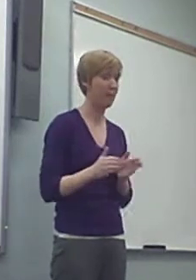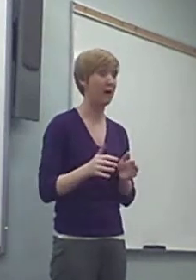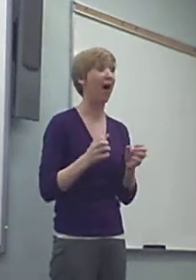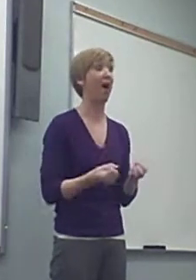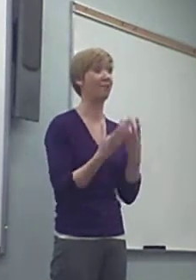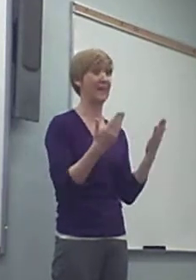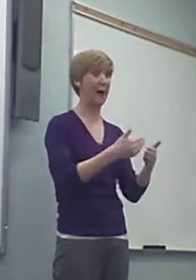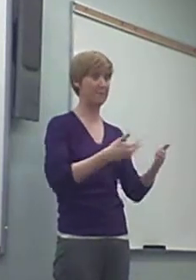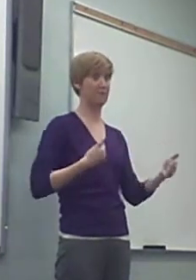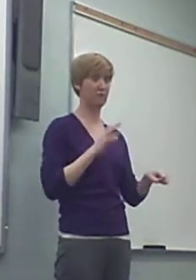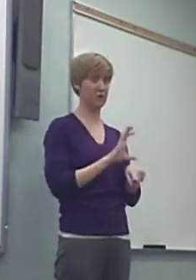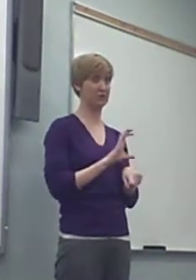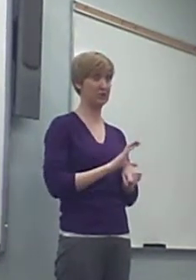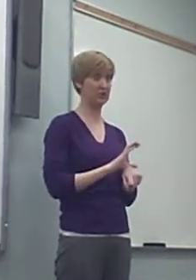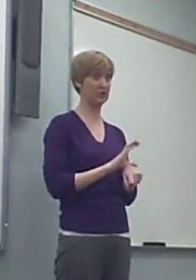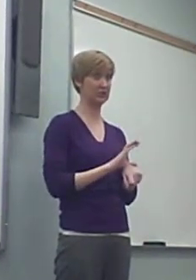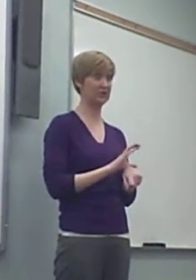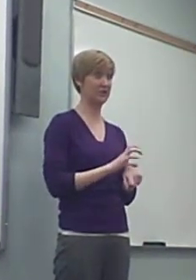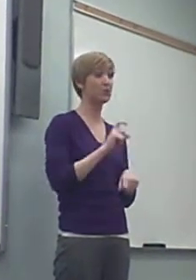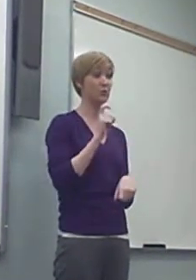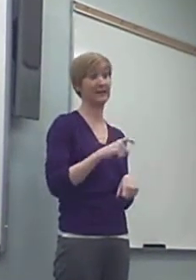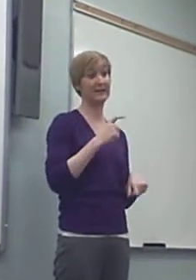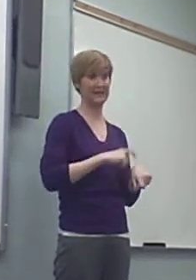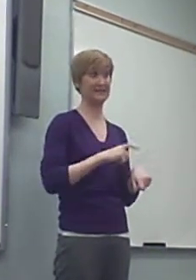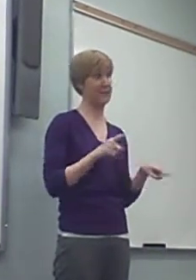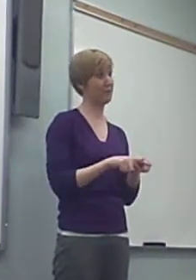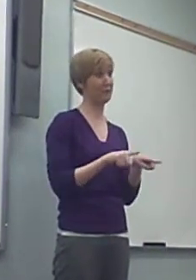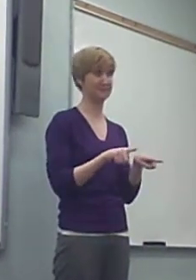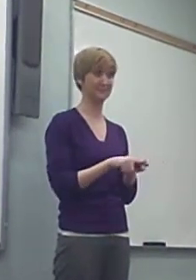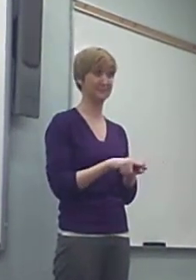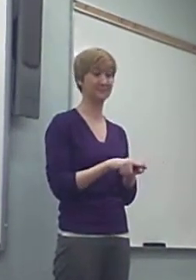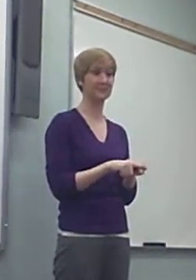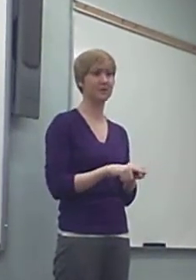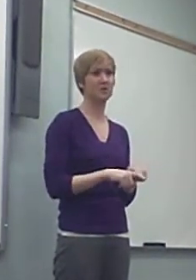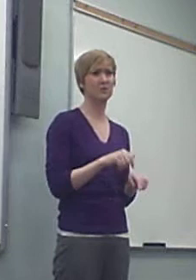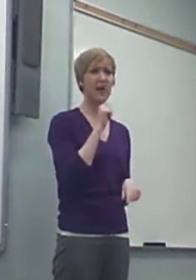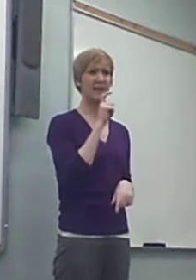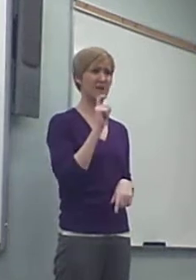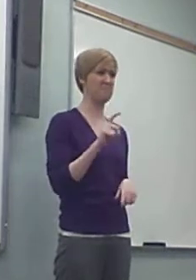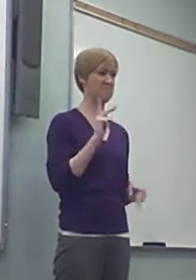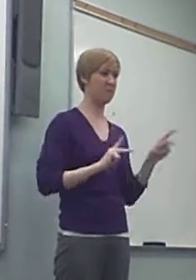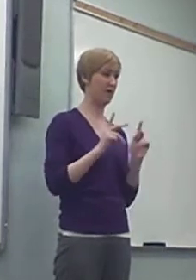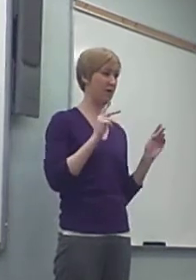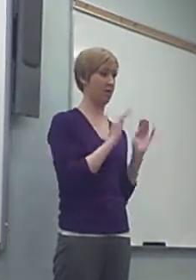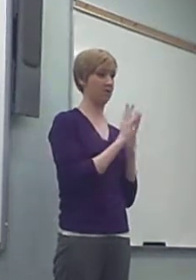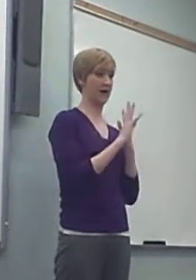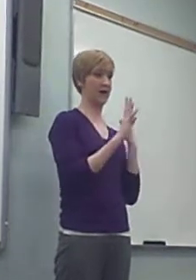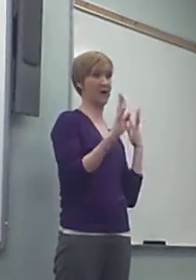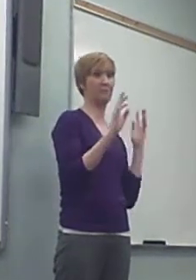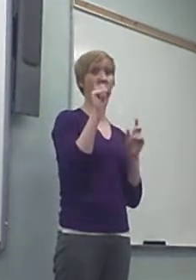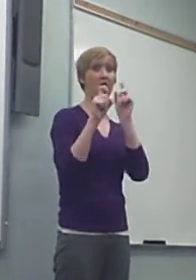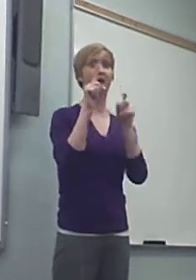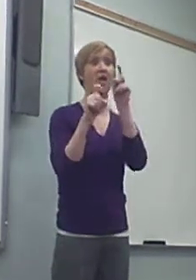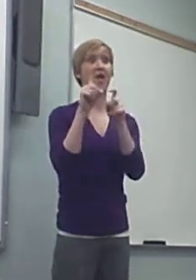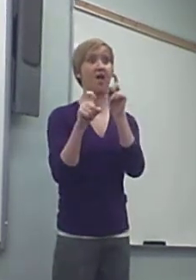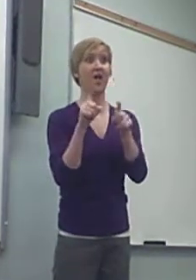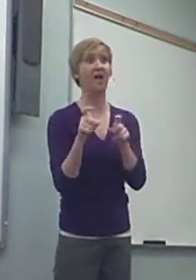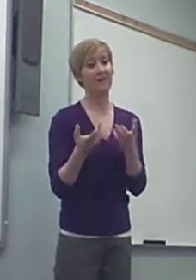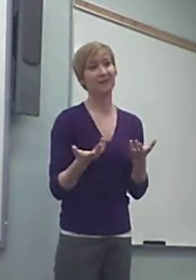worship setting, and they really don't need an entourage of people going, "Can you answer a question for me? I didn't know what that was in the Bible." Could you know? Sometimes